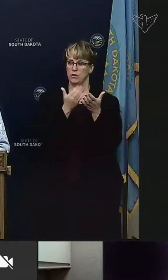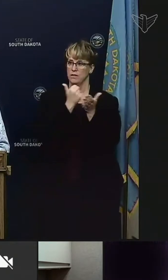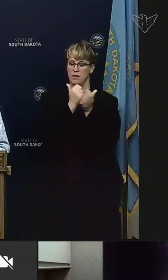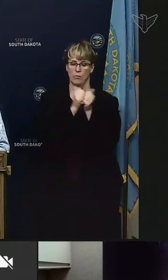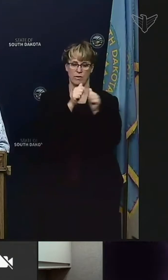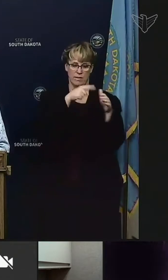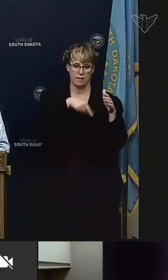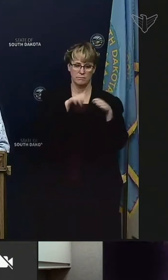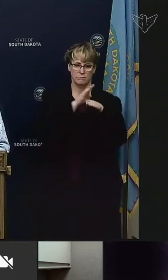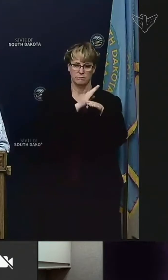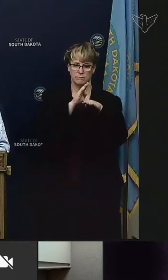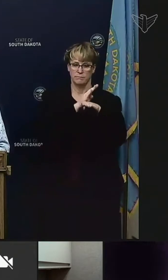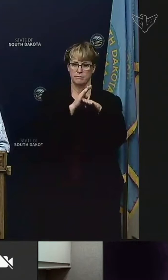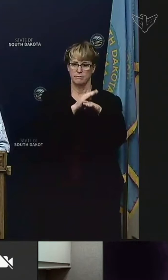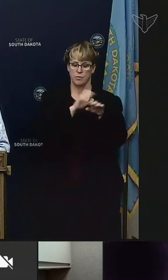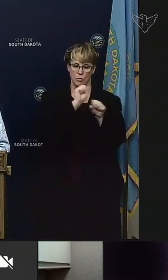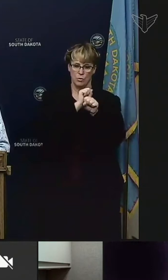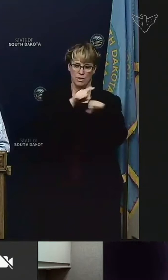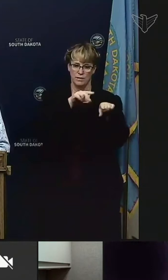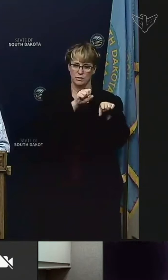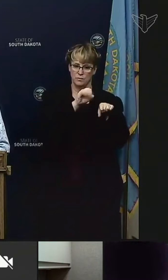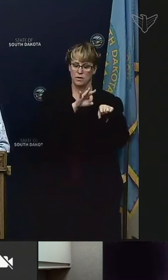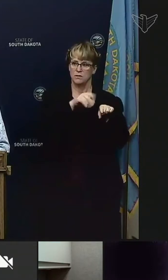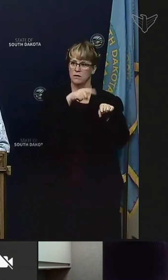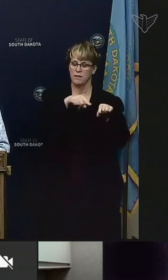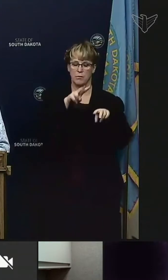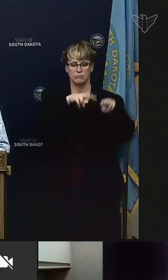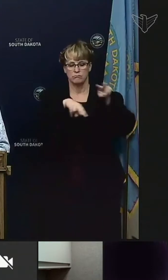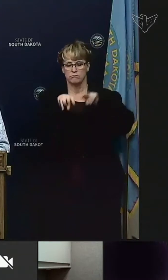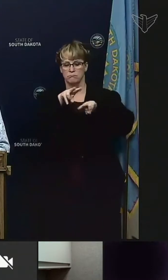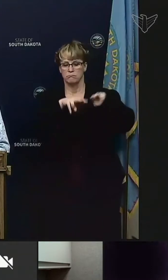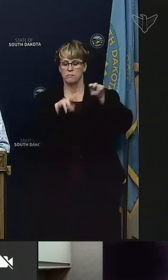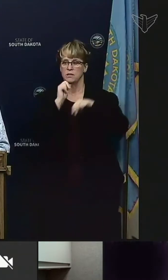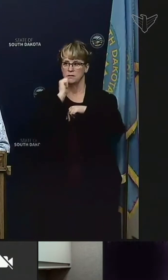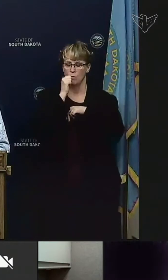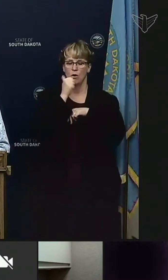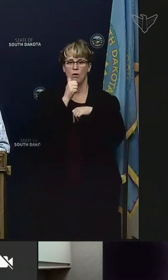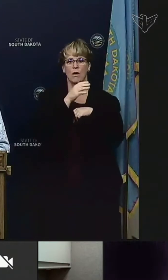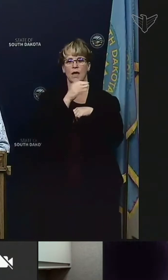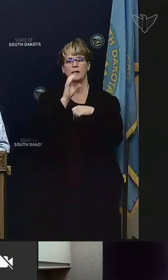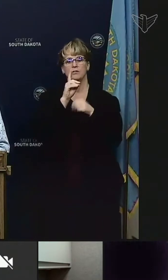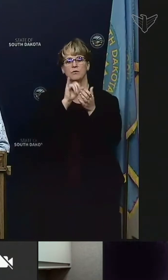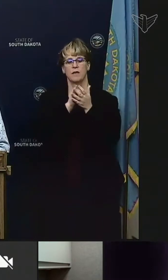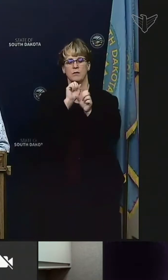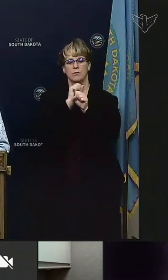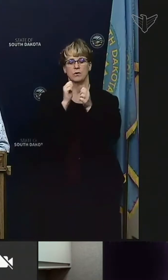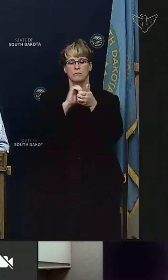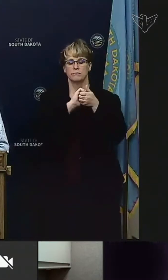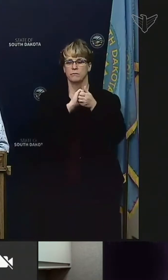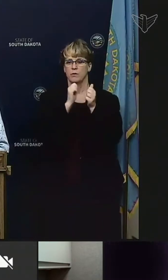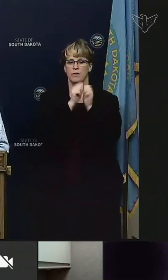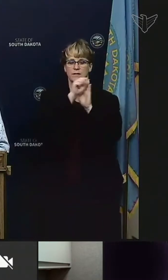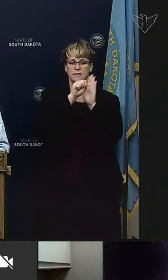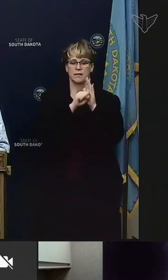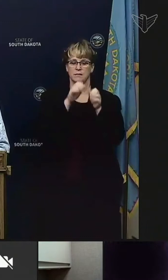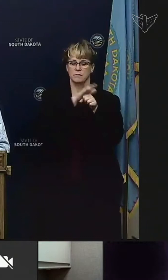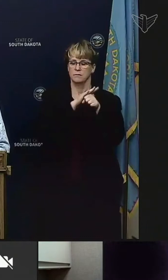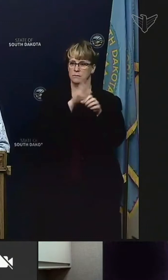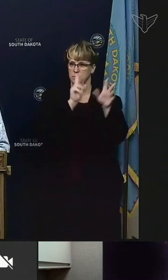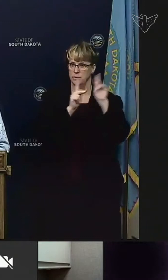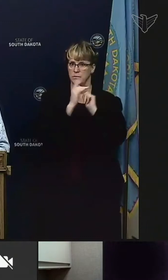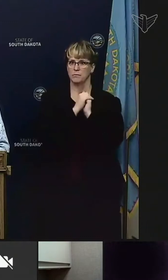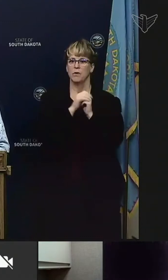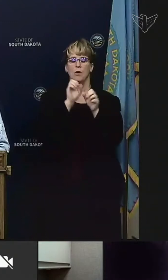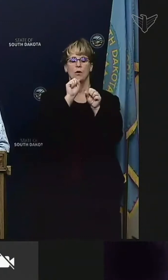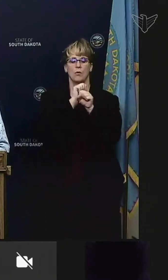that are on the ground in Sioux Falls. They will tour the plant tomorrow and do that in partnership with state and local officials. And